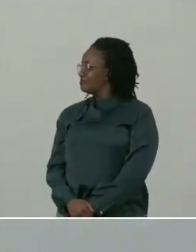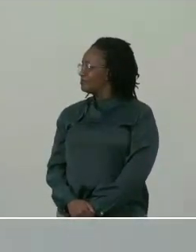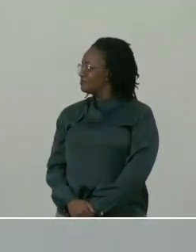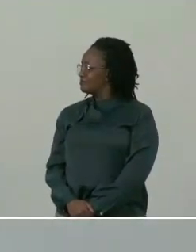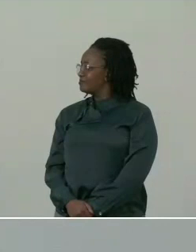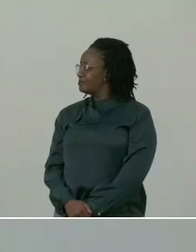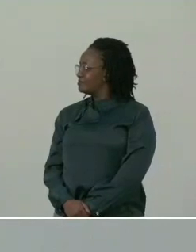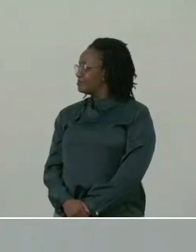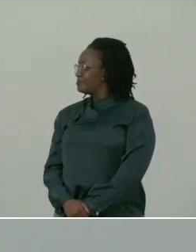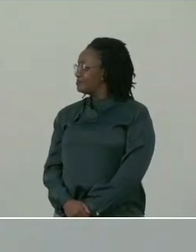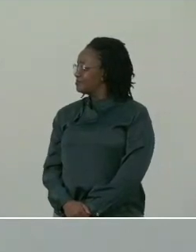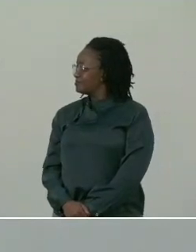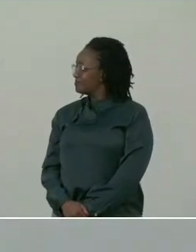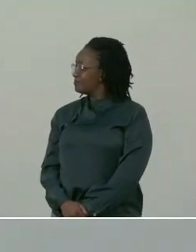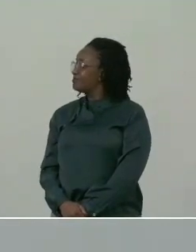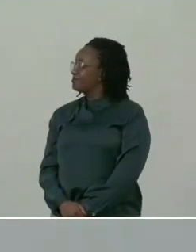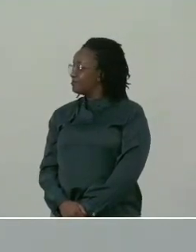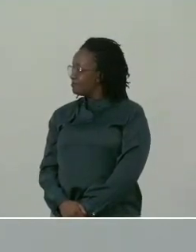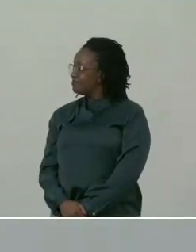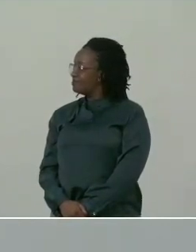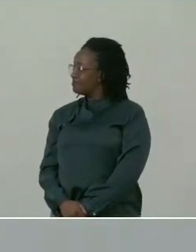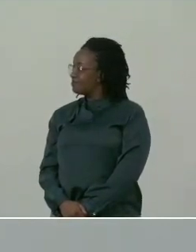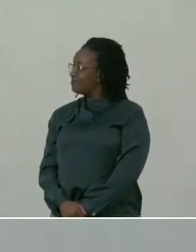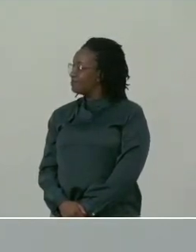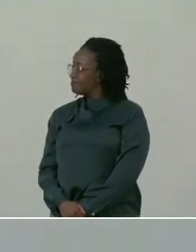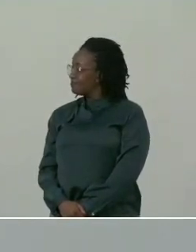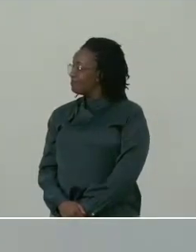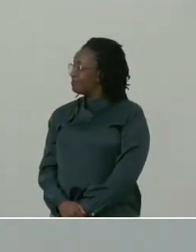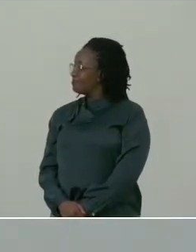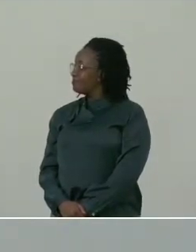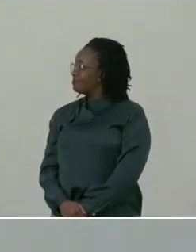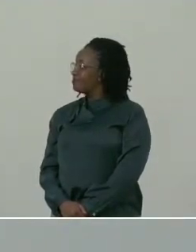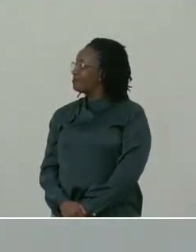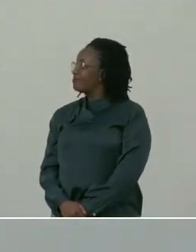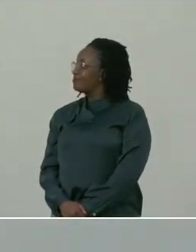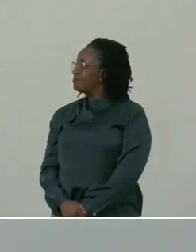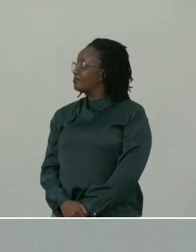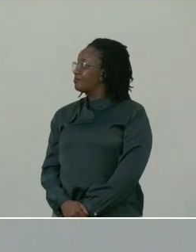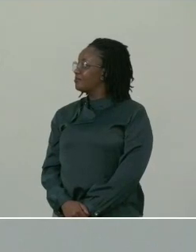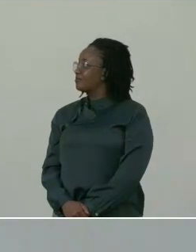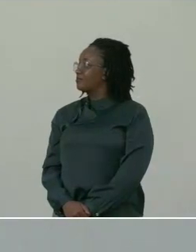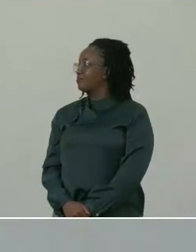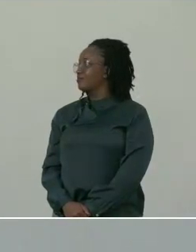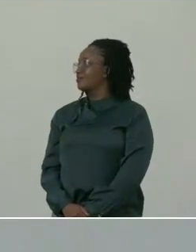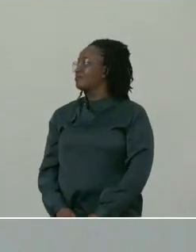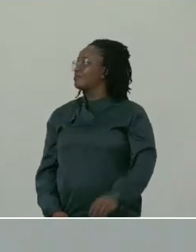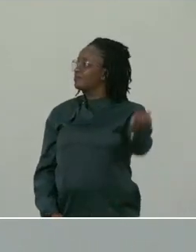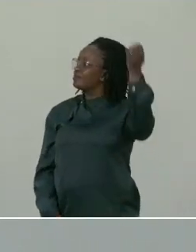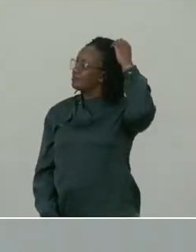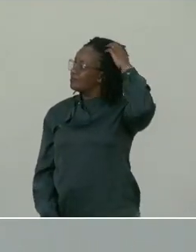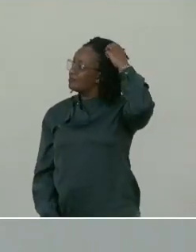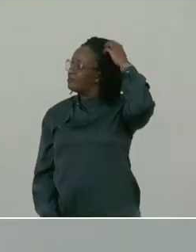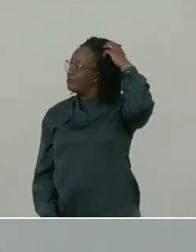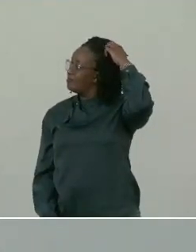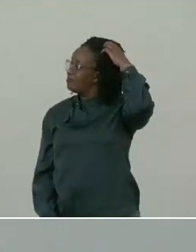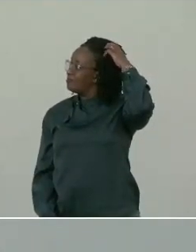can be accessible so that the deaf can be able to apply for these jobs. Staff members need to train them once they apply. I'll give